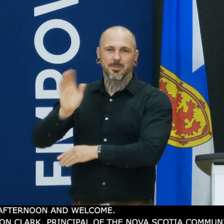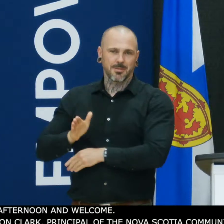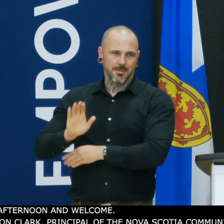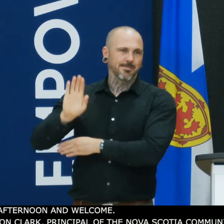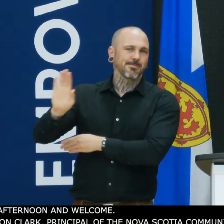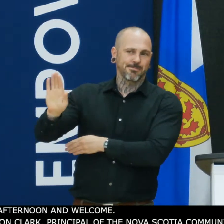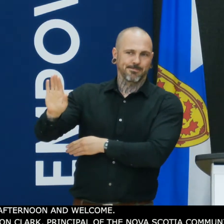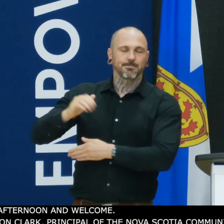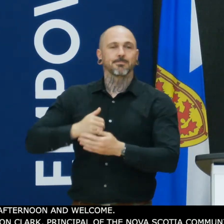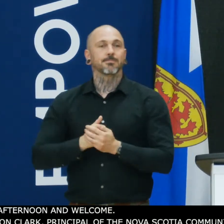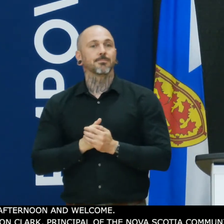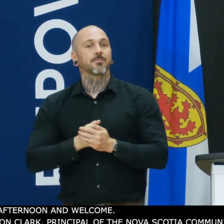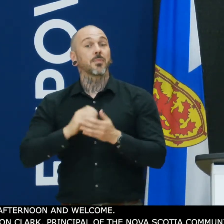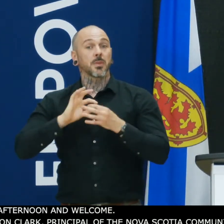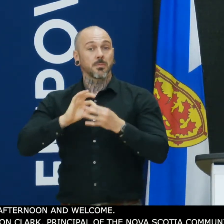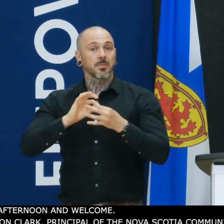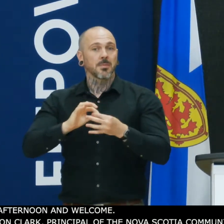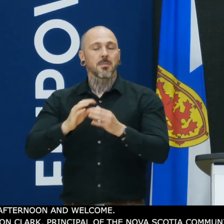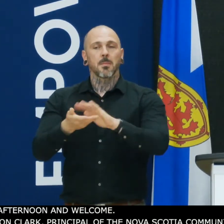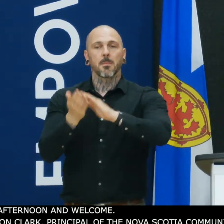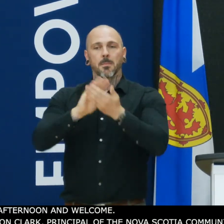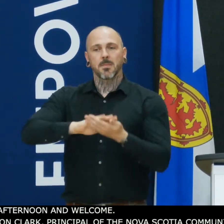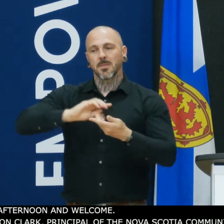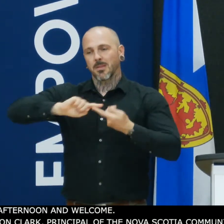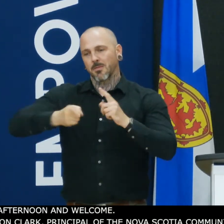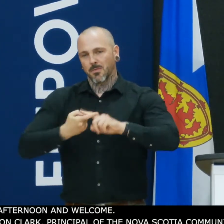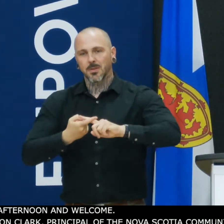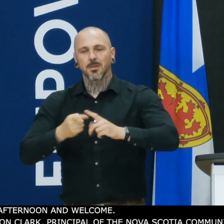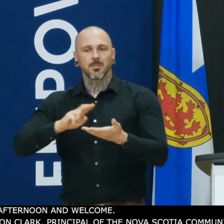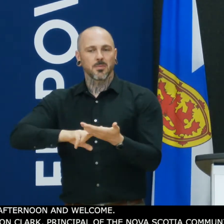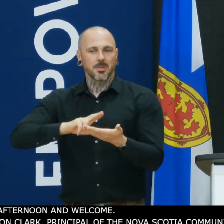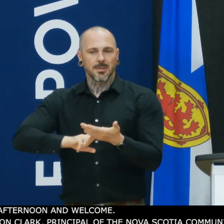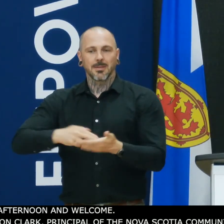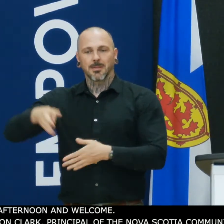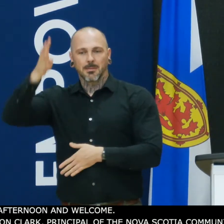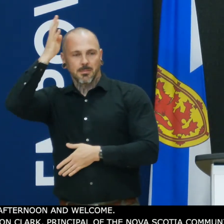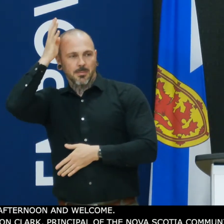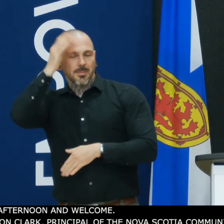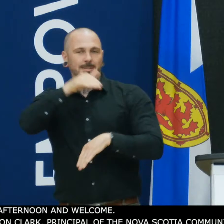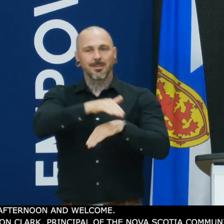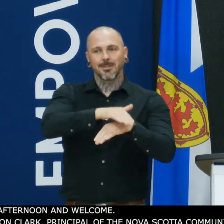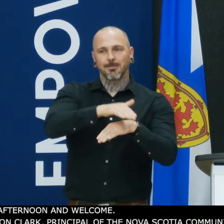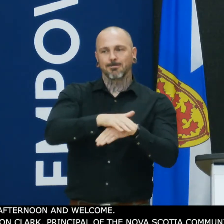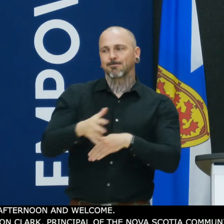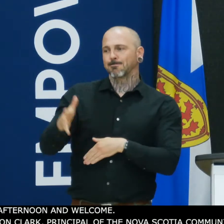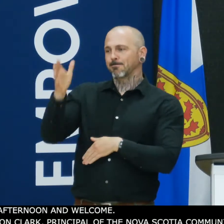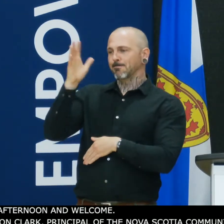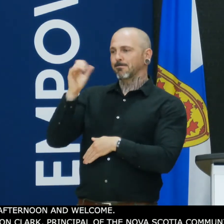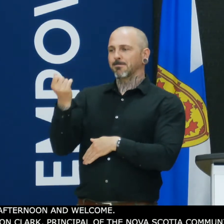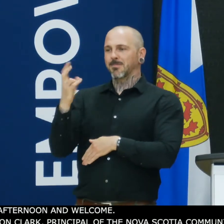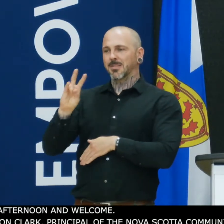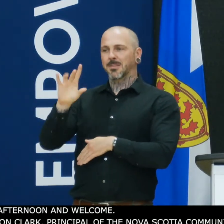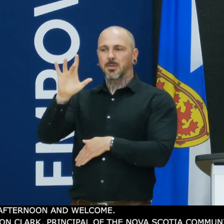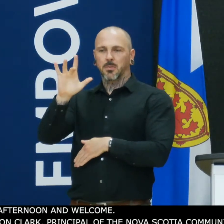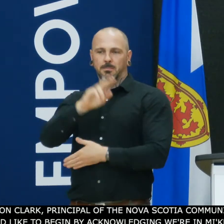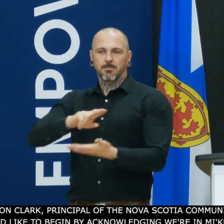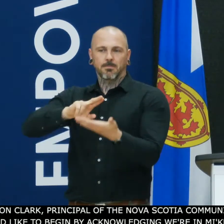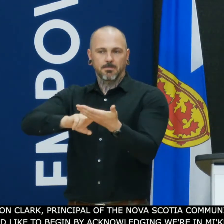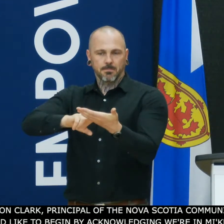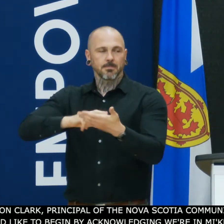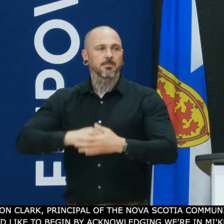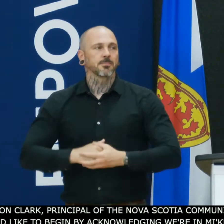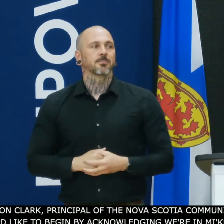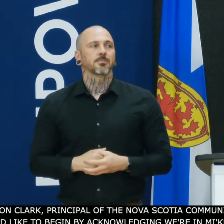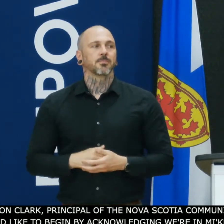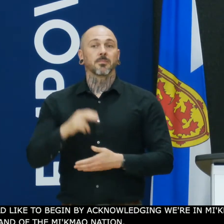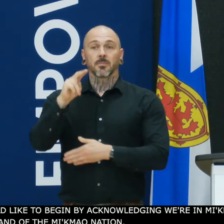based on a series of peace and friendship treaties between the Mi'kmaq Nation and the Crown dating back to 1725.